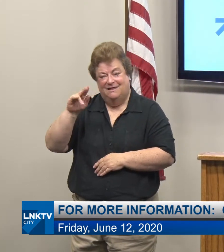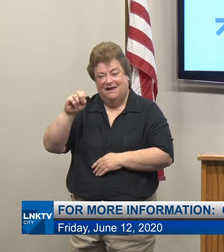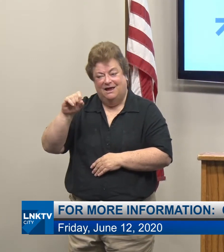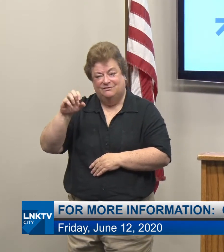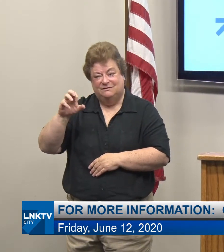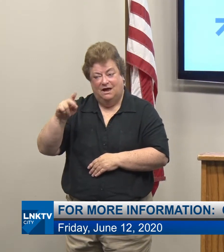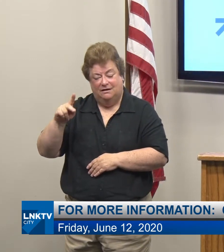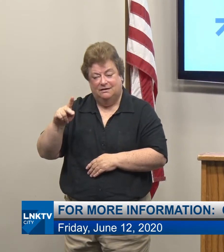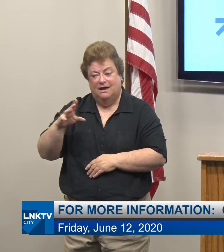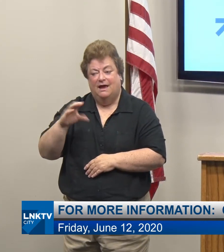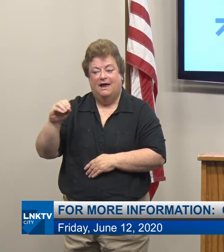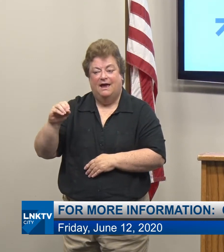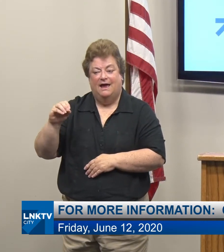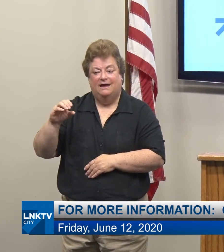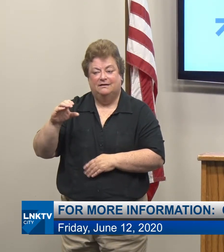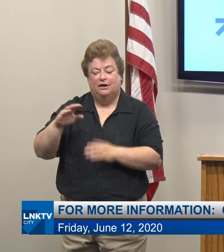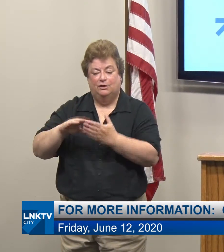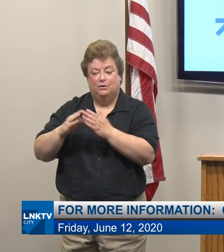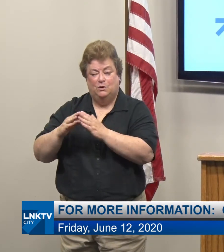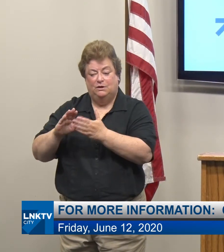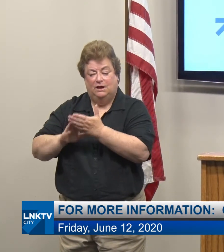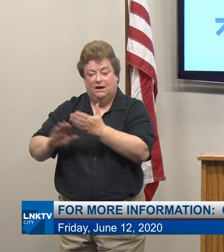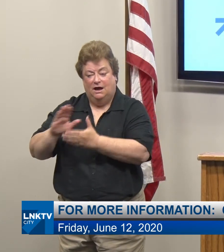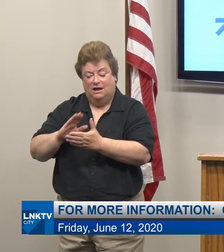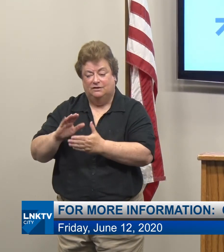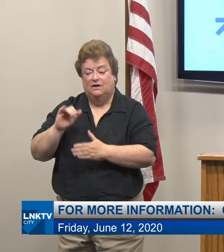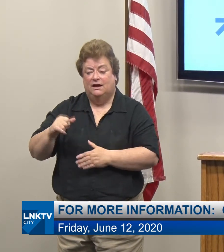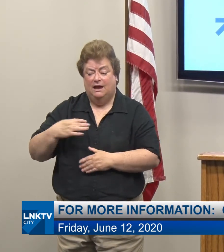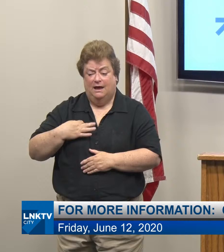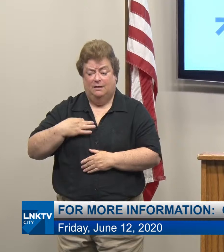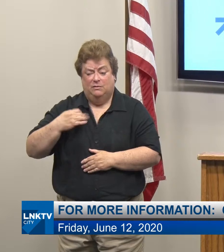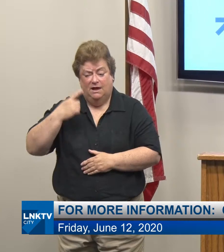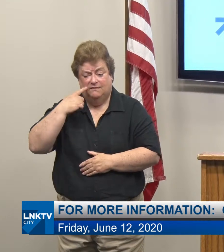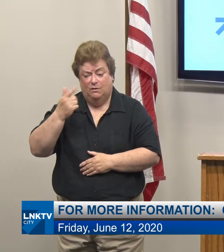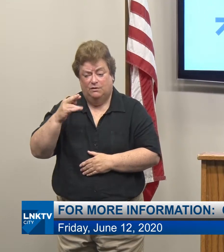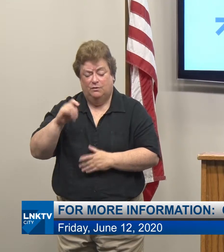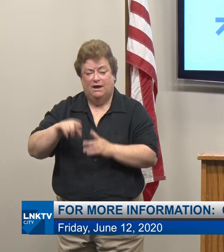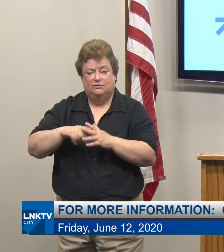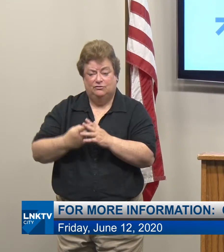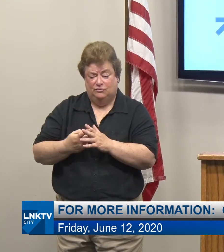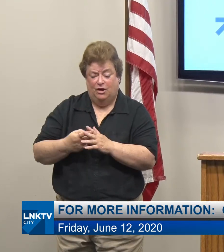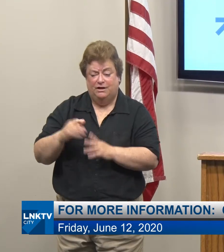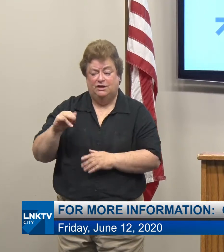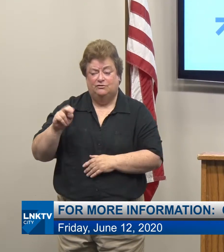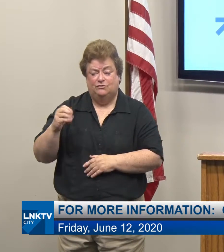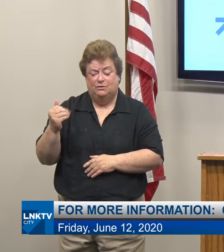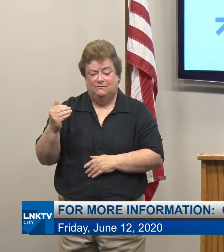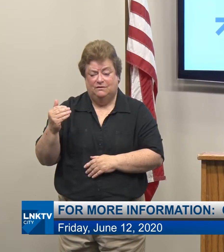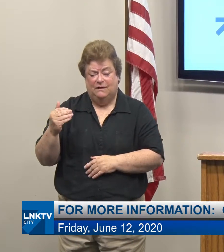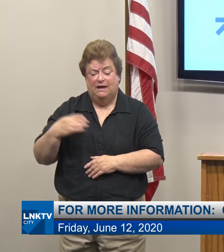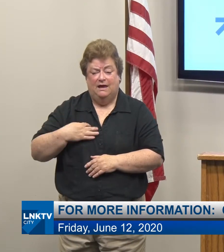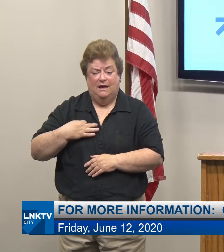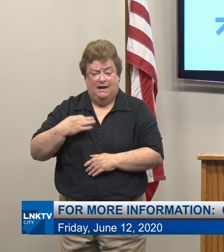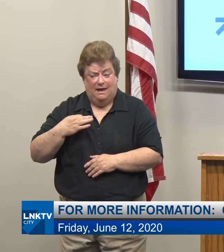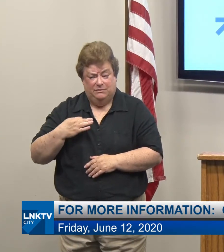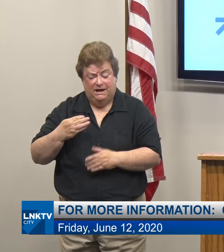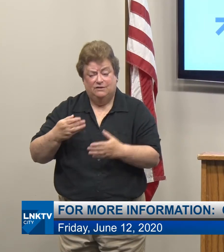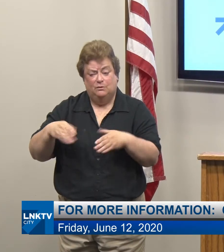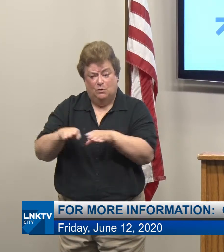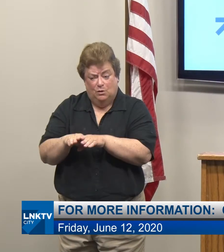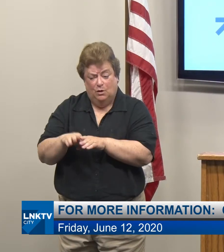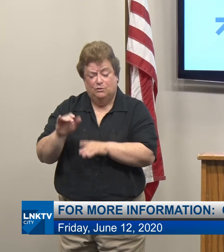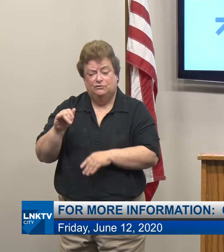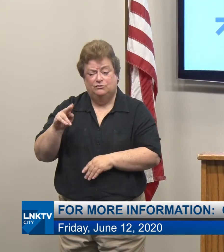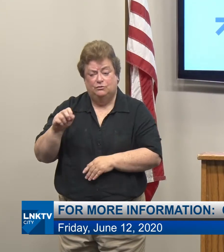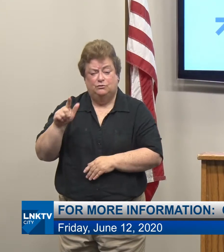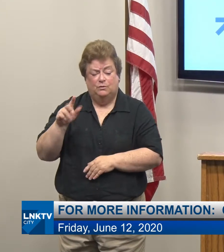colleges. Businesses can begin applying for the grants starting Monday, June 15th. The application window closes on June 26th, so